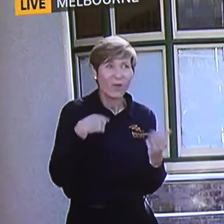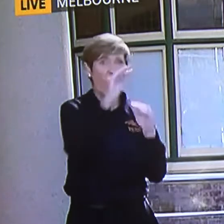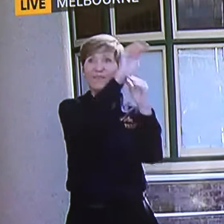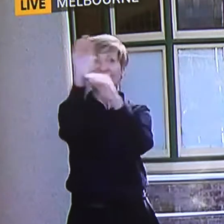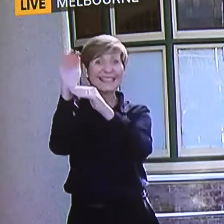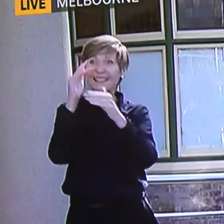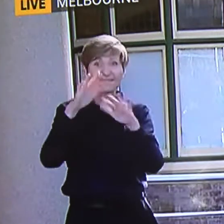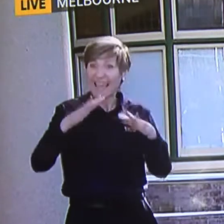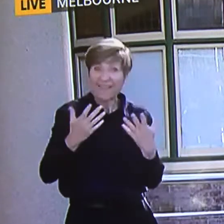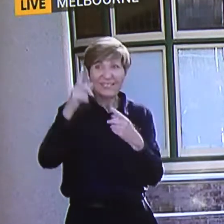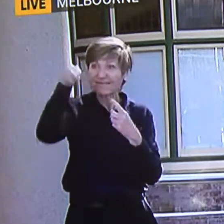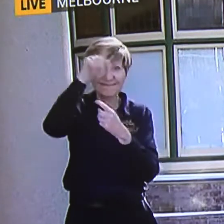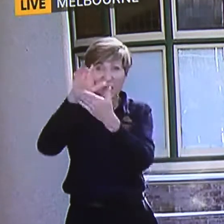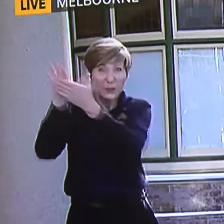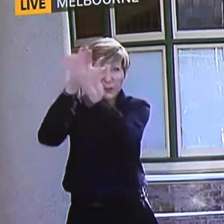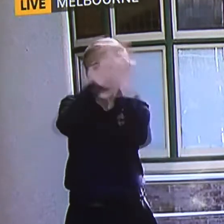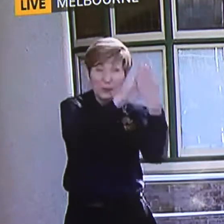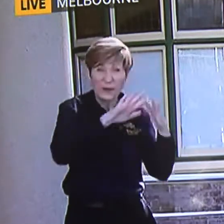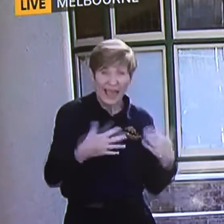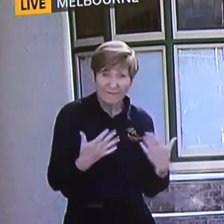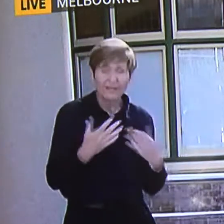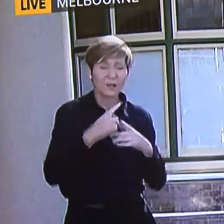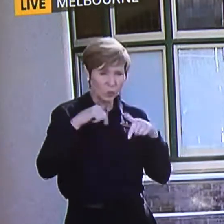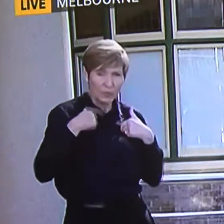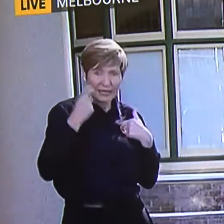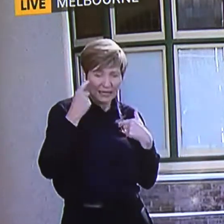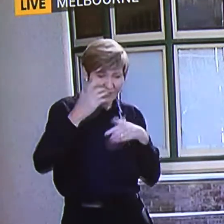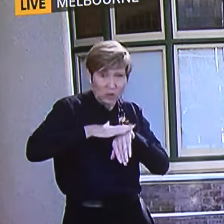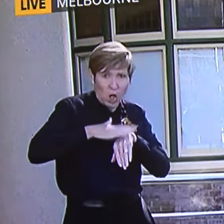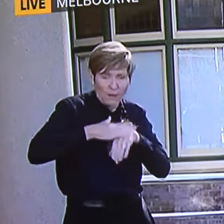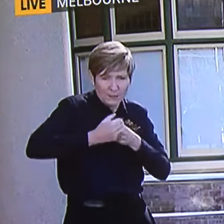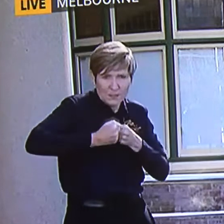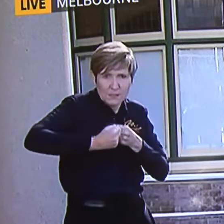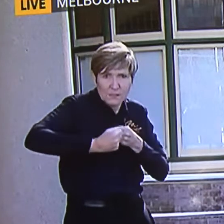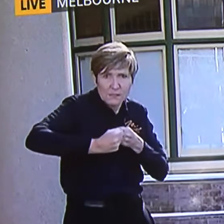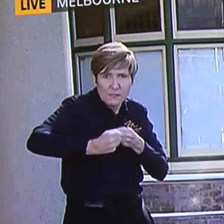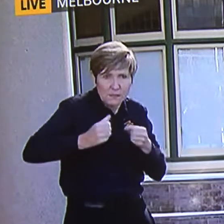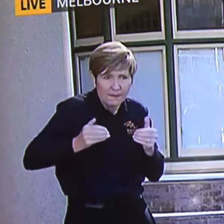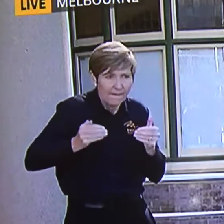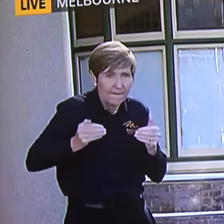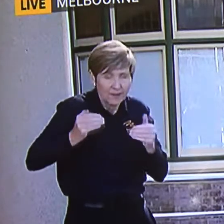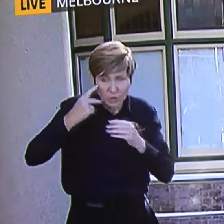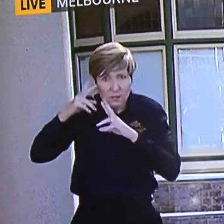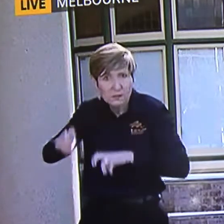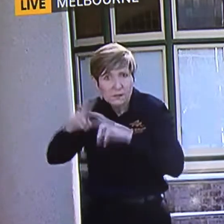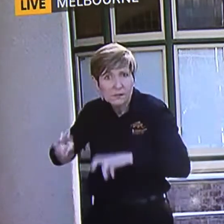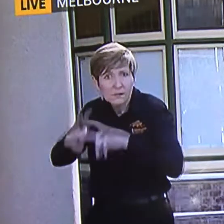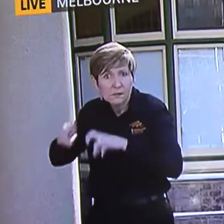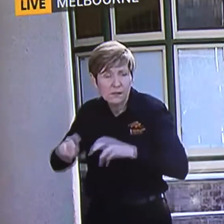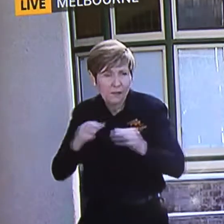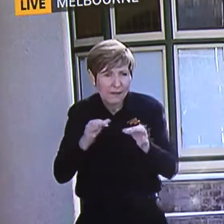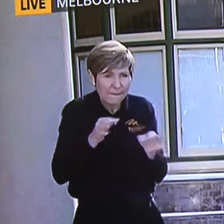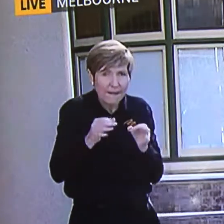time to plan the exit. Now's the time to maintain what we are doing, but to plan the road